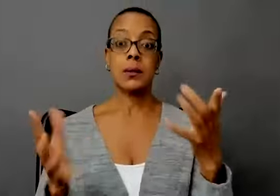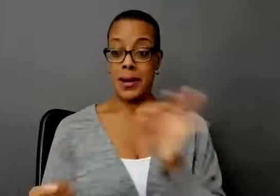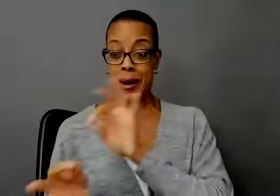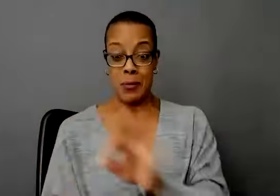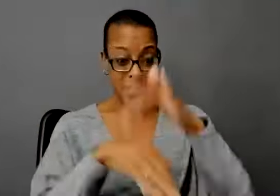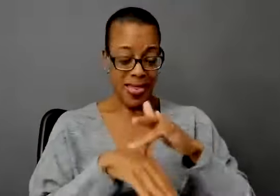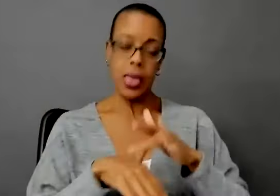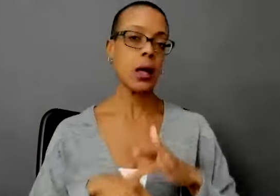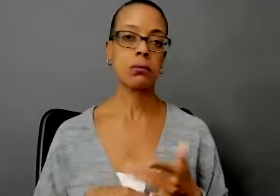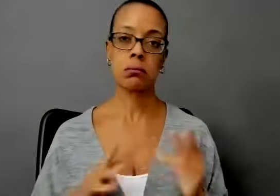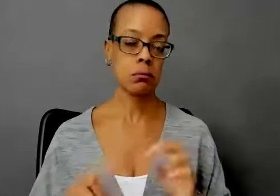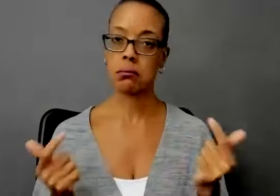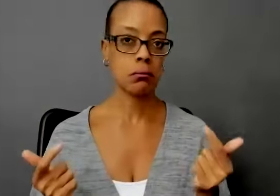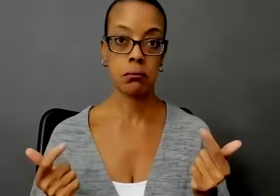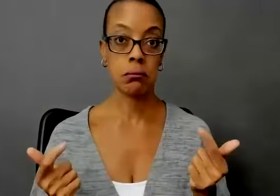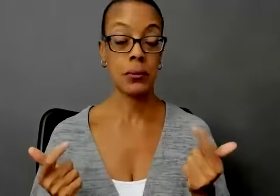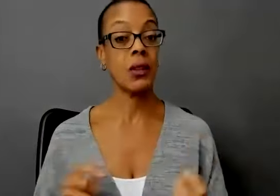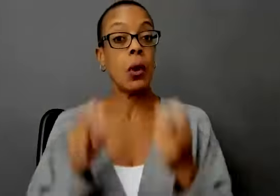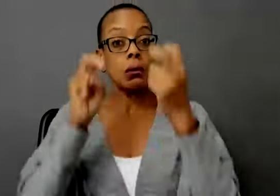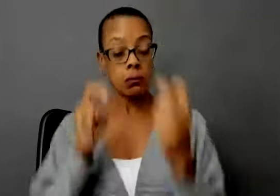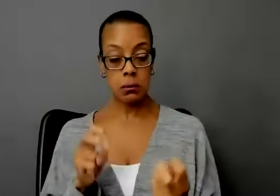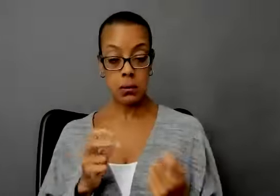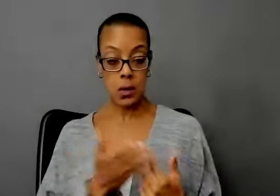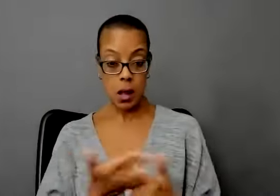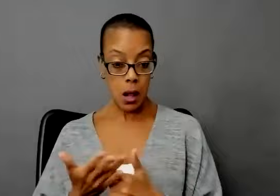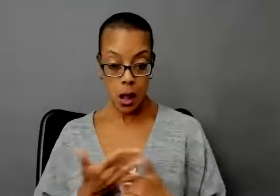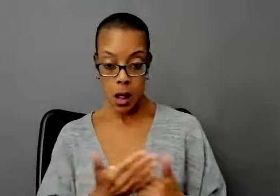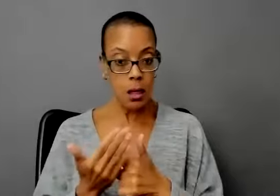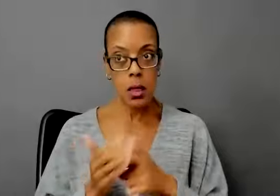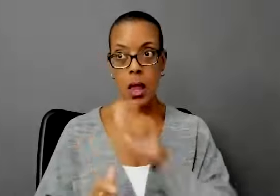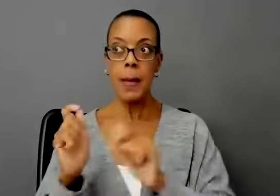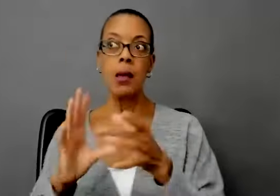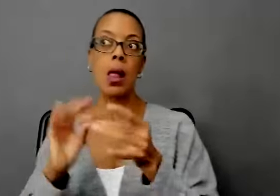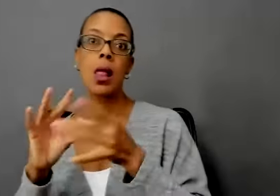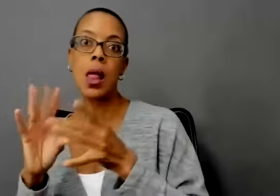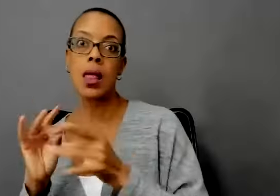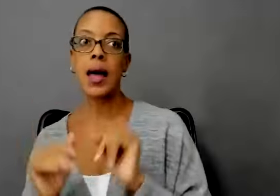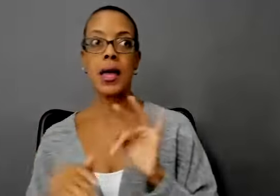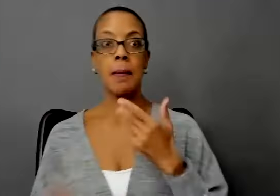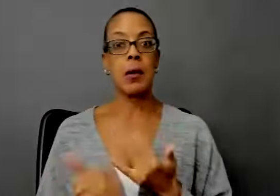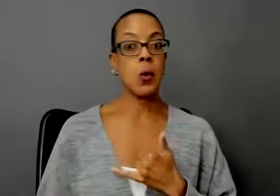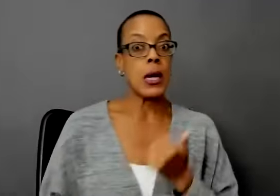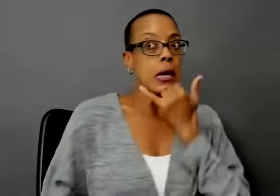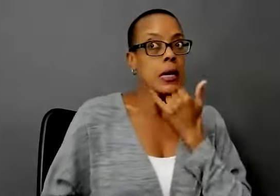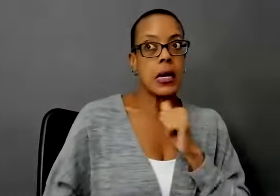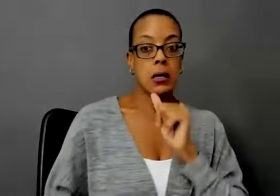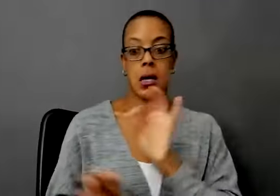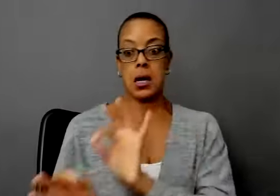we had sat down and contemplated what people would say if we didn't get it 100% right, exactly perfect, especially because many